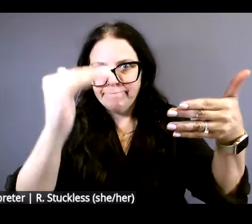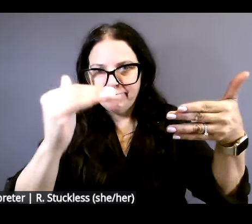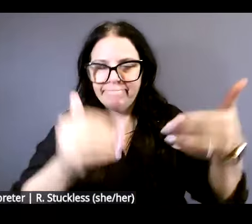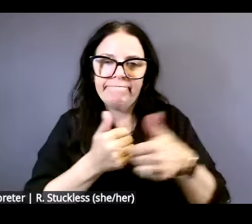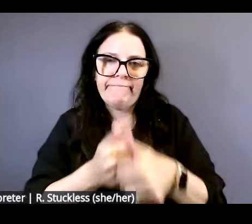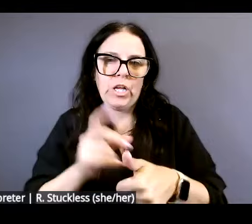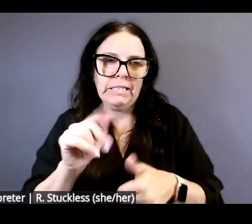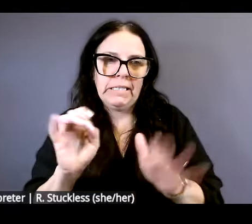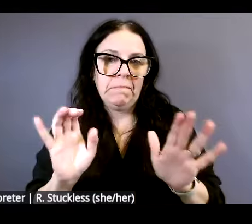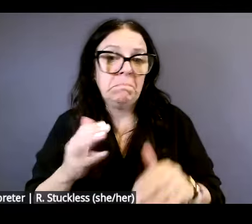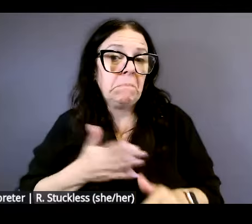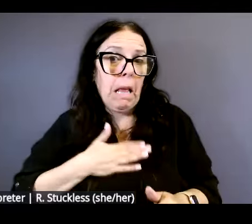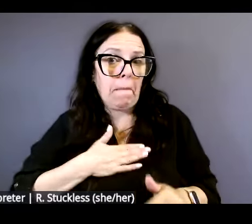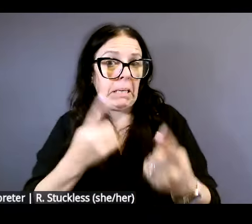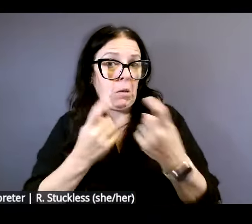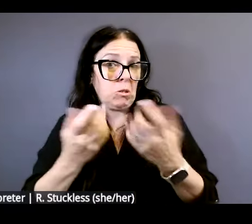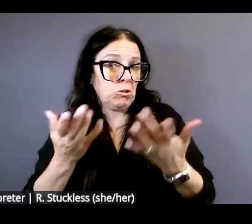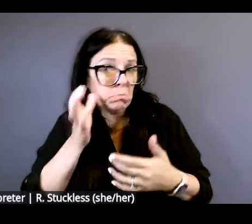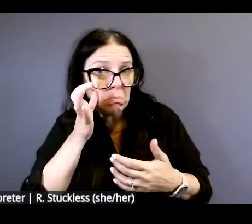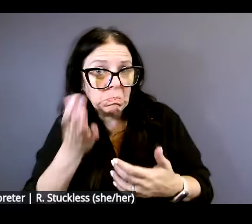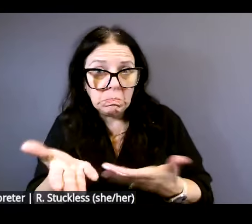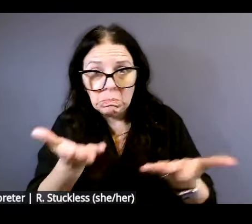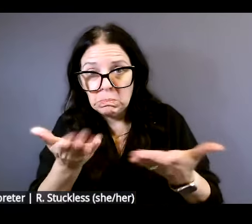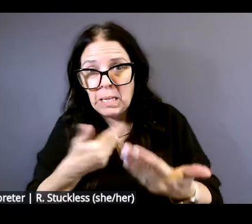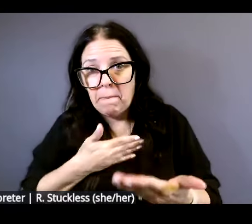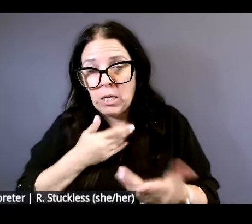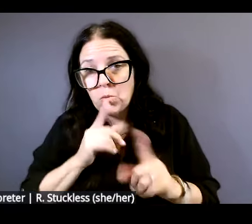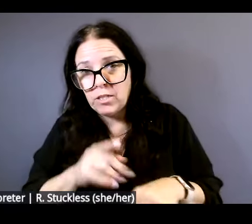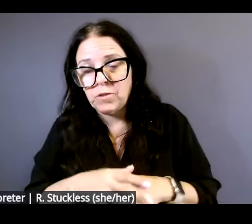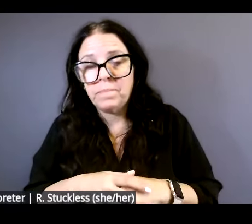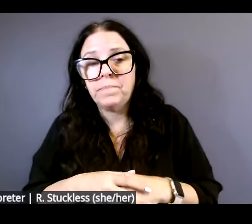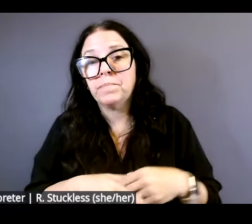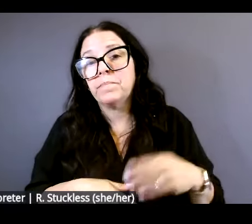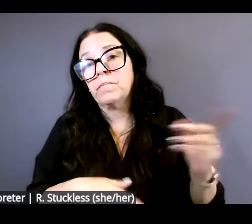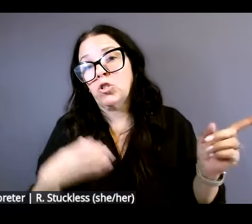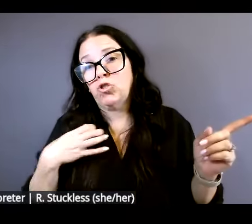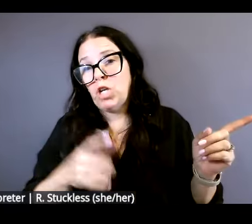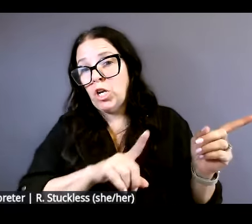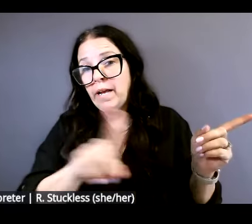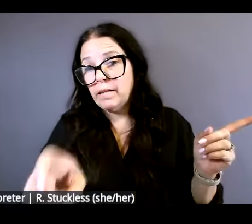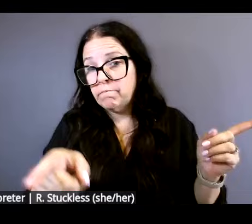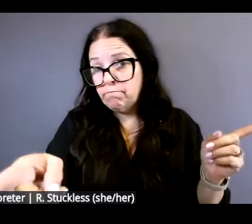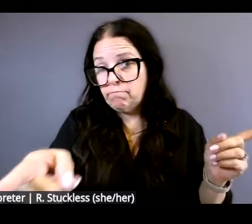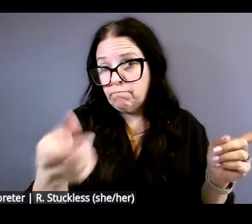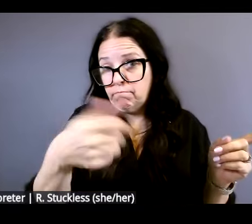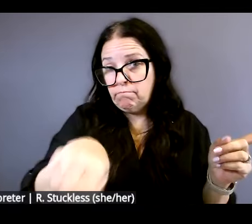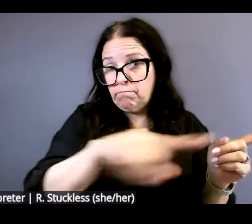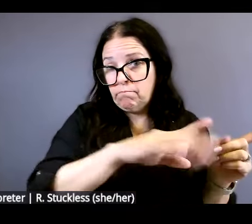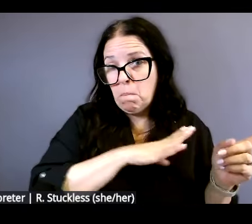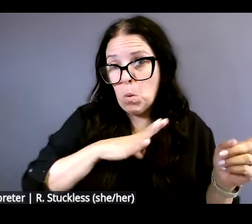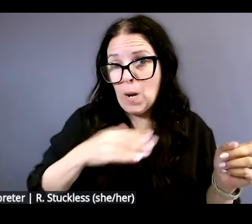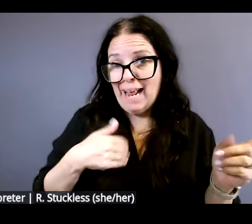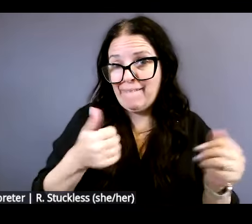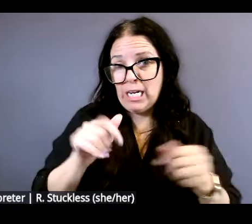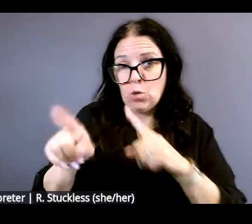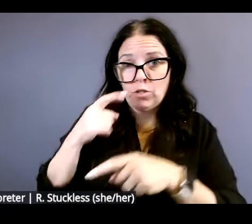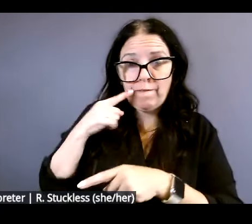to take any questions if there are any. Board members have any questions for Acting Director? Council.